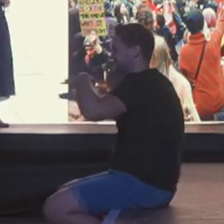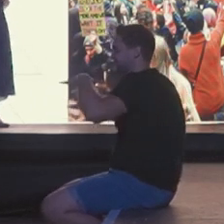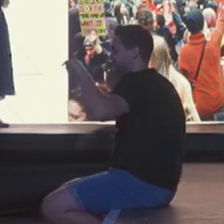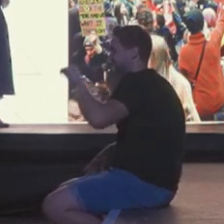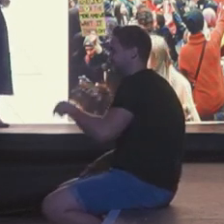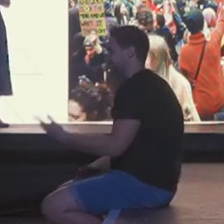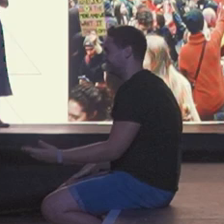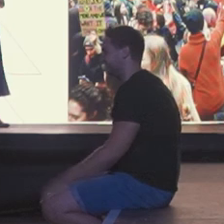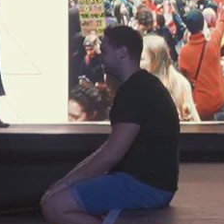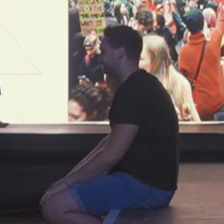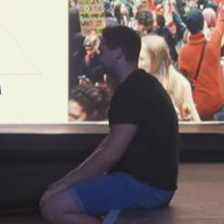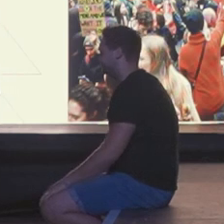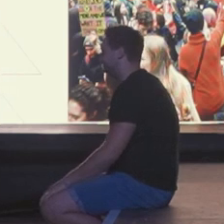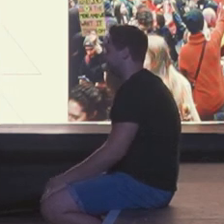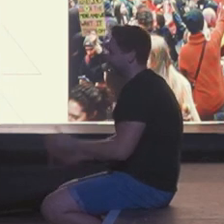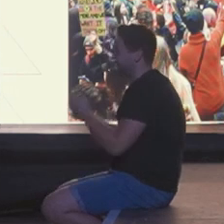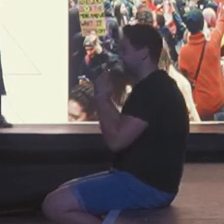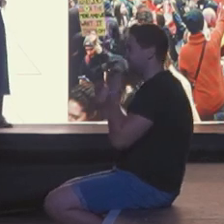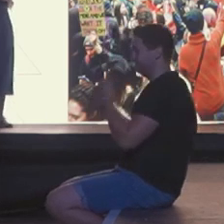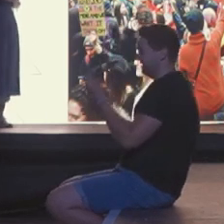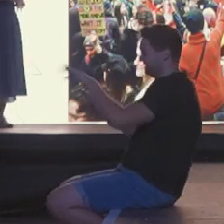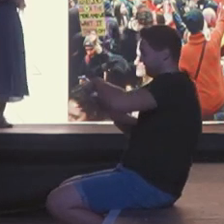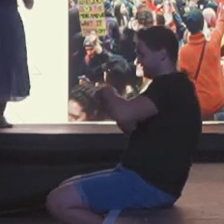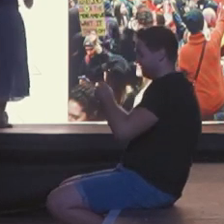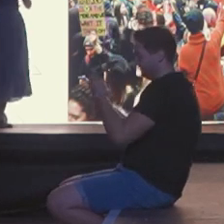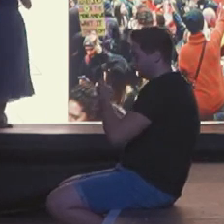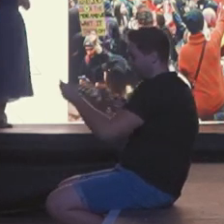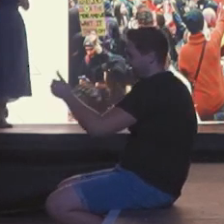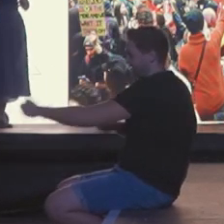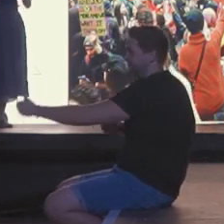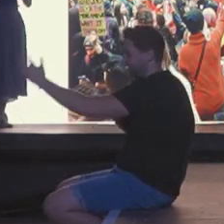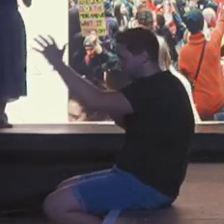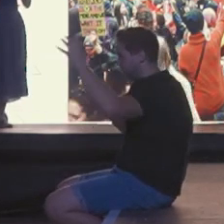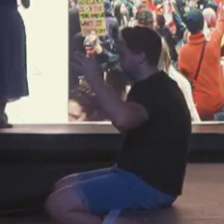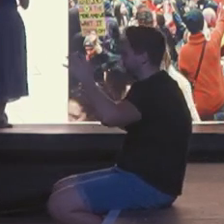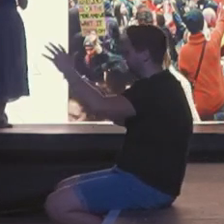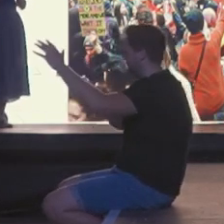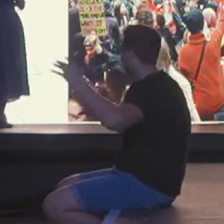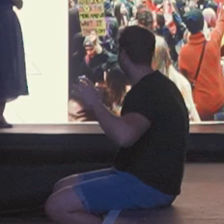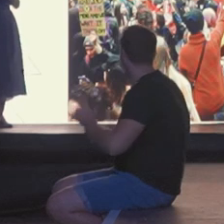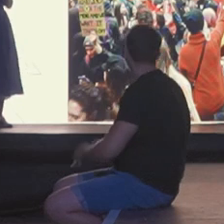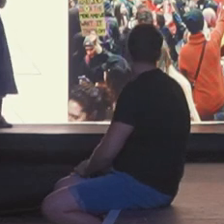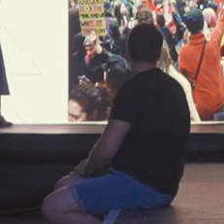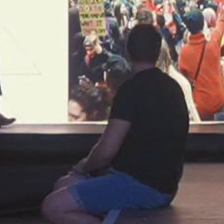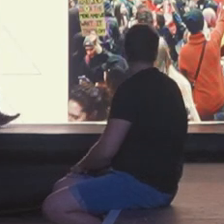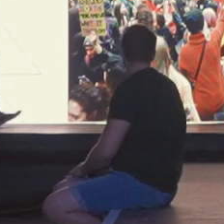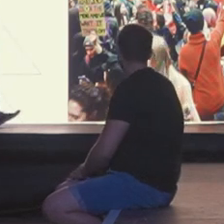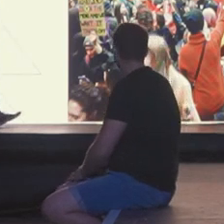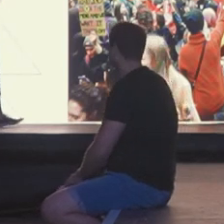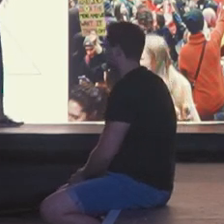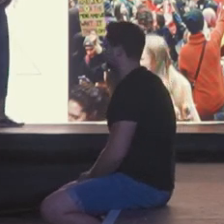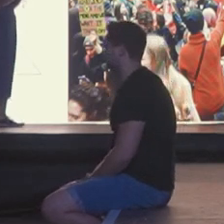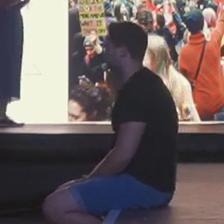So please, join us in London for the next 2 weeks. Join us at Animal Rights March. Join us generally. Get involved.